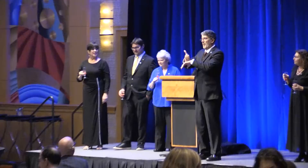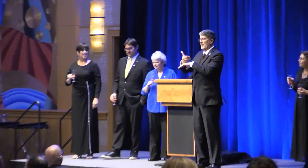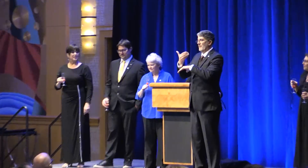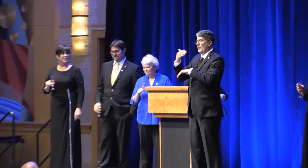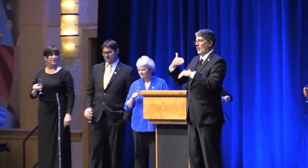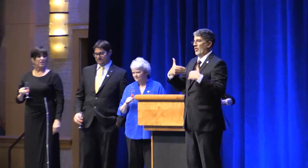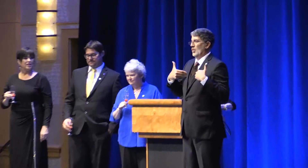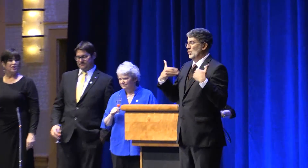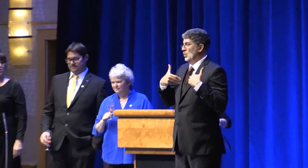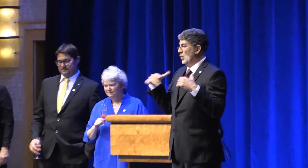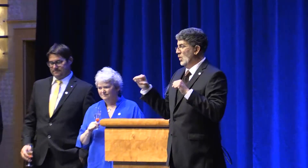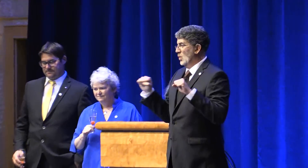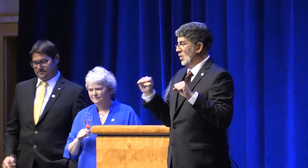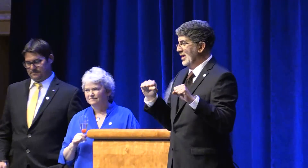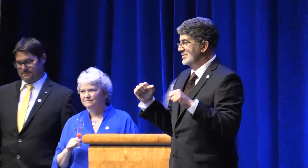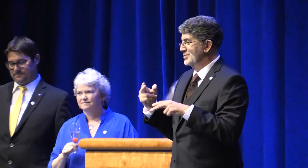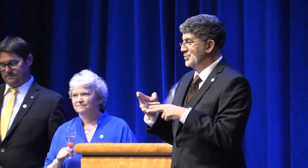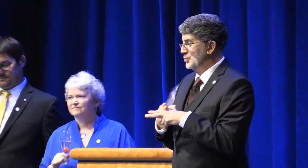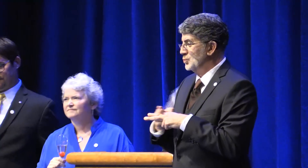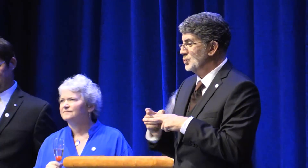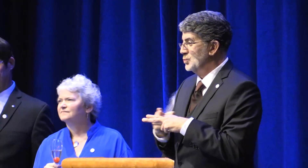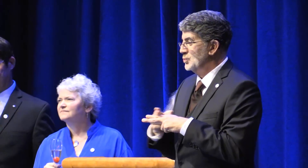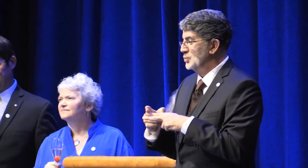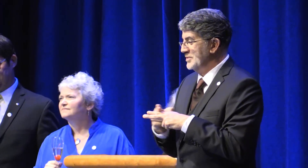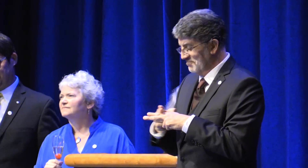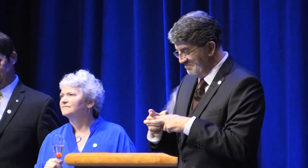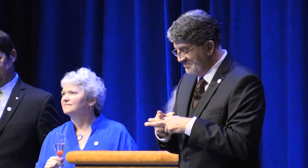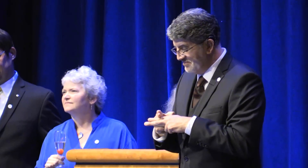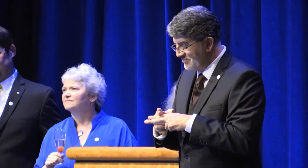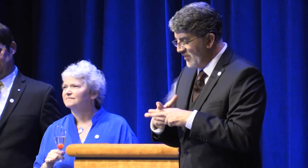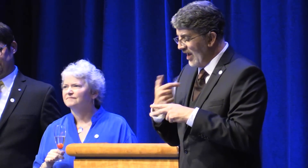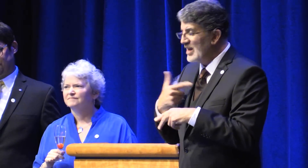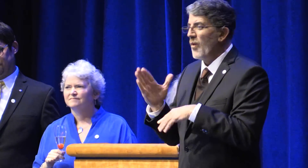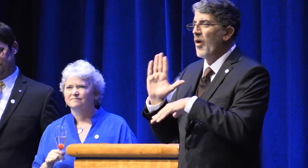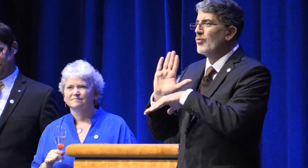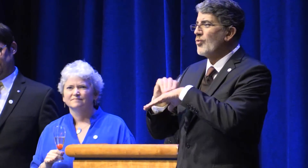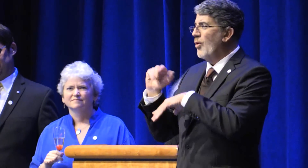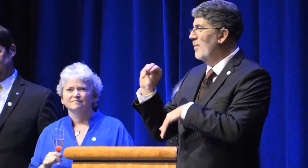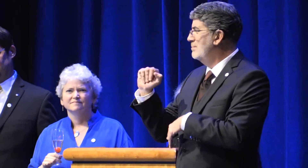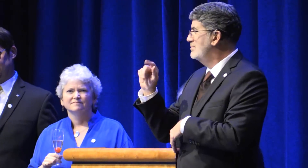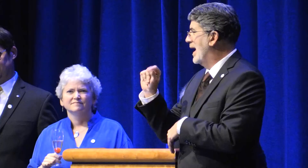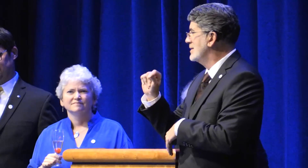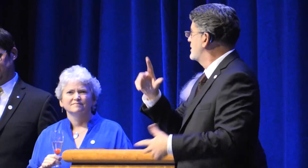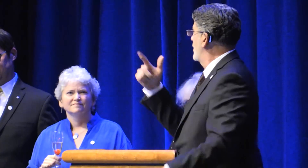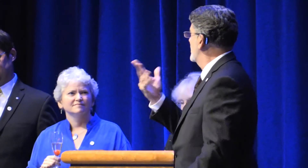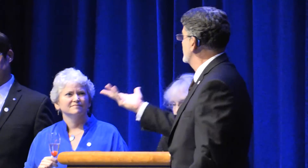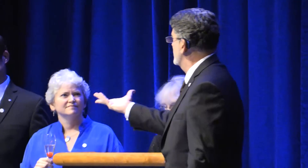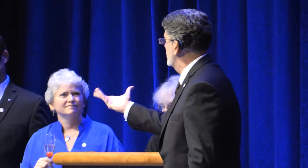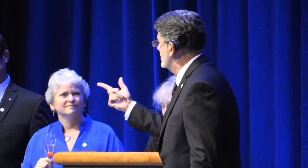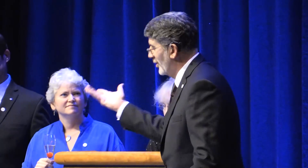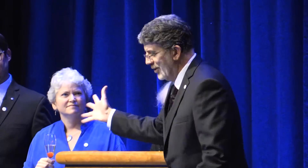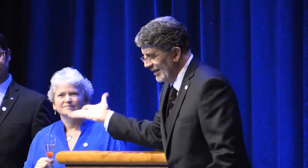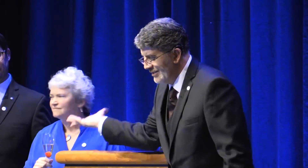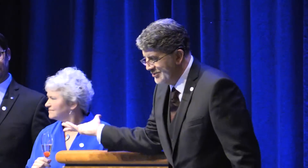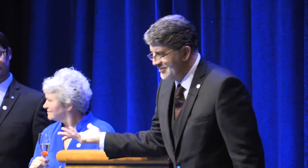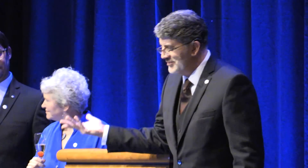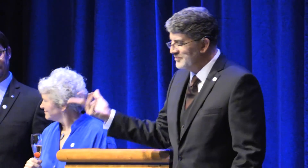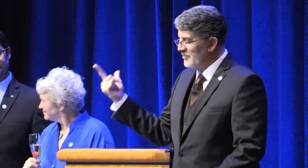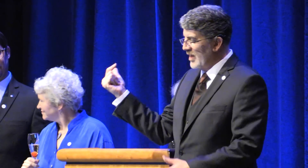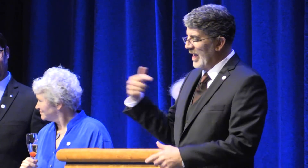We will be setting up a YouthQuake here shortly. And I would like to have Matt come to the stage,